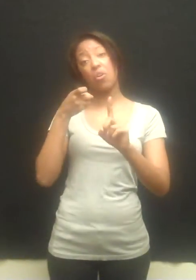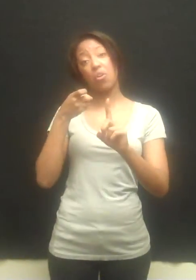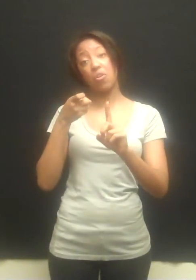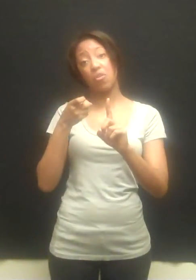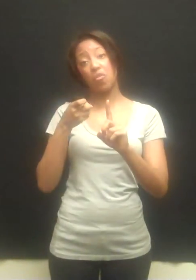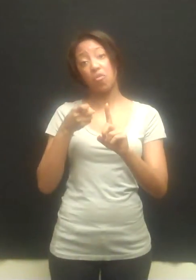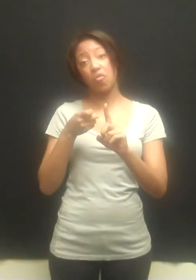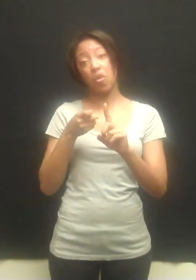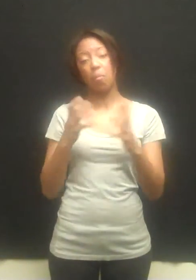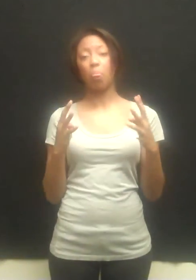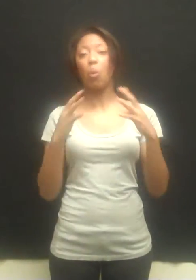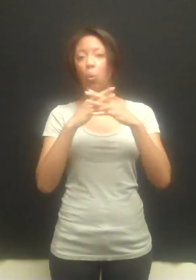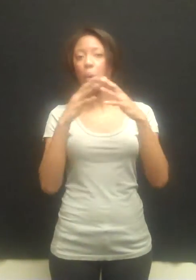website.